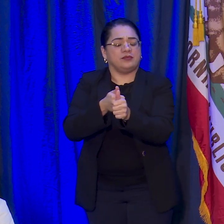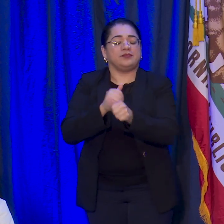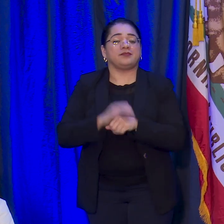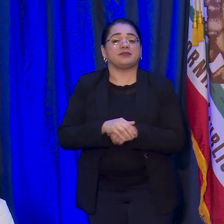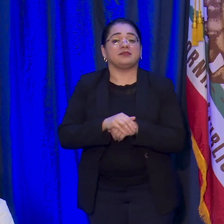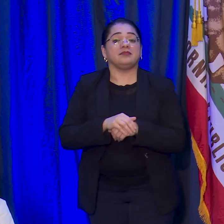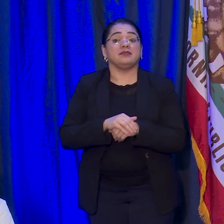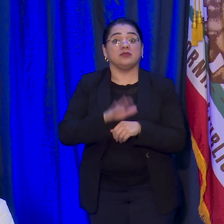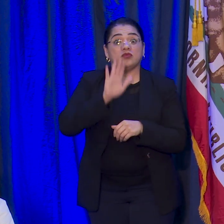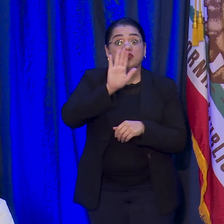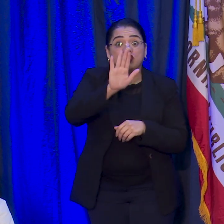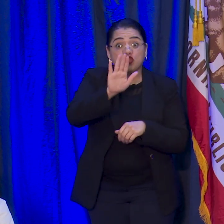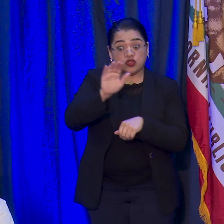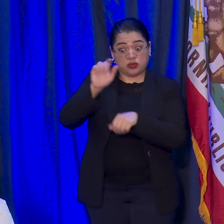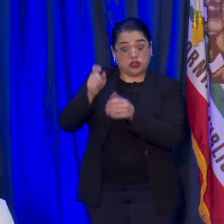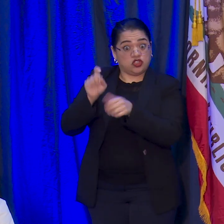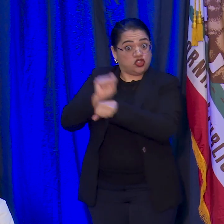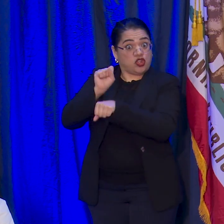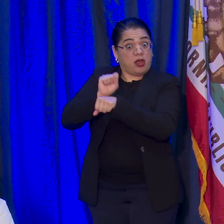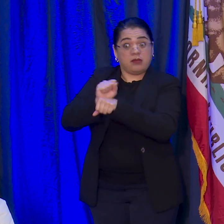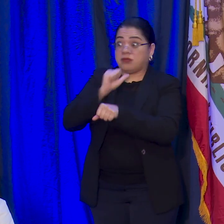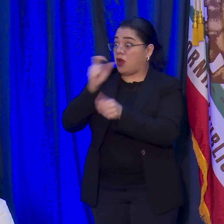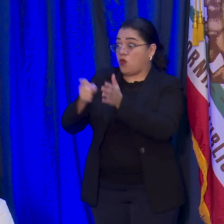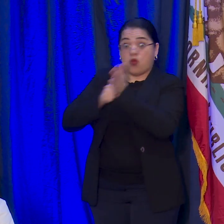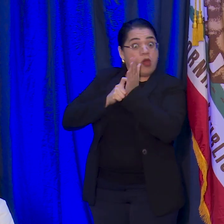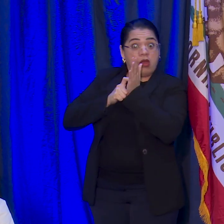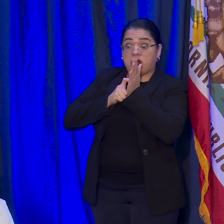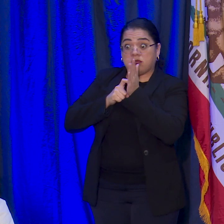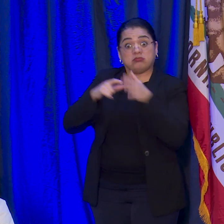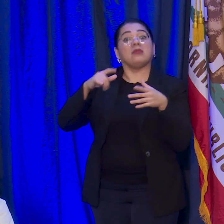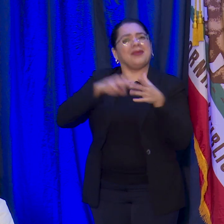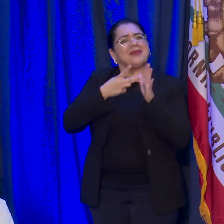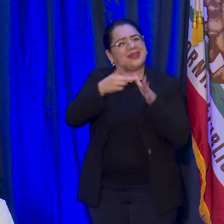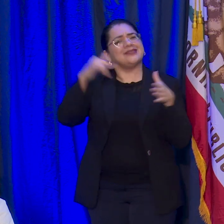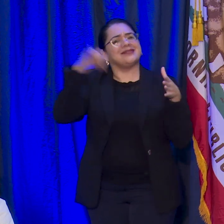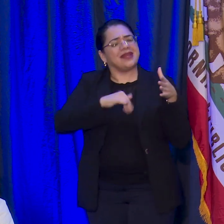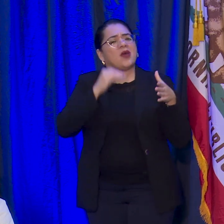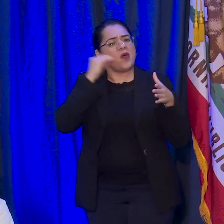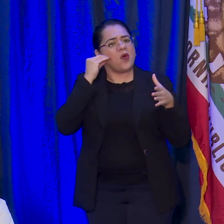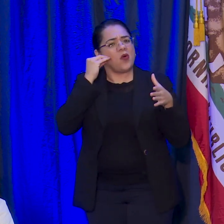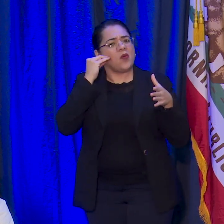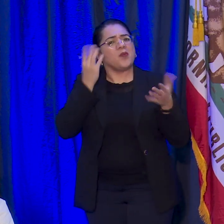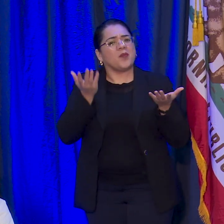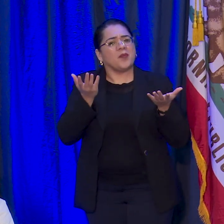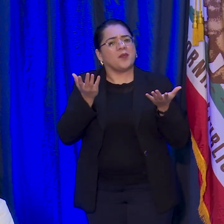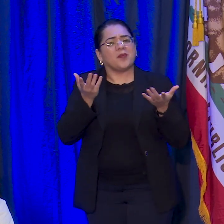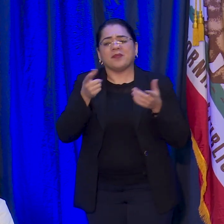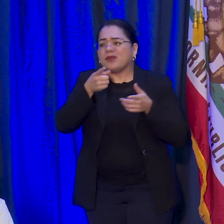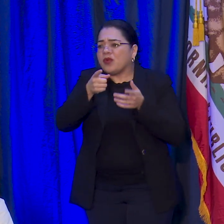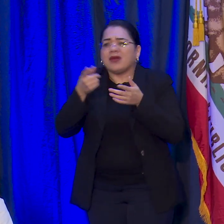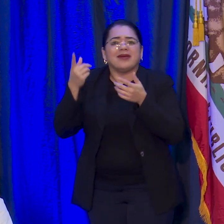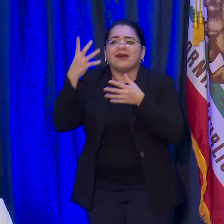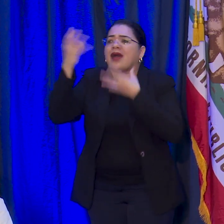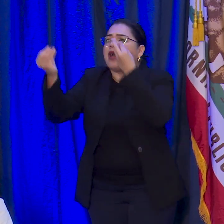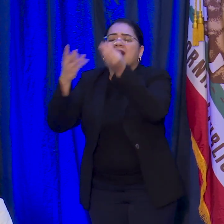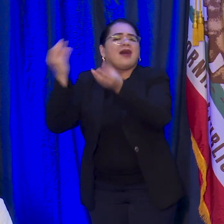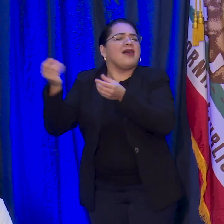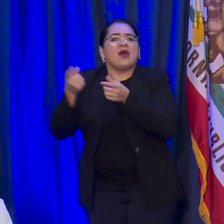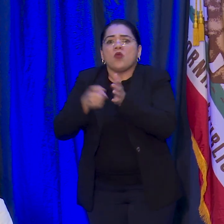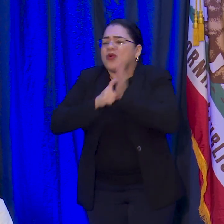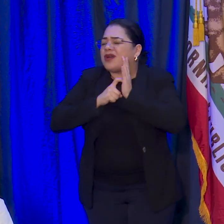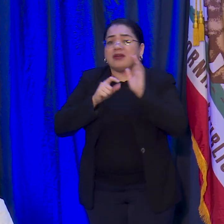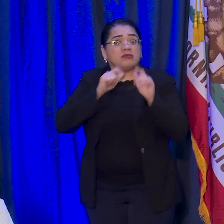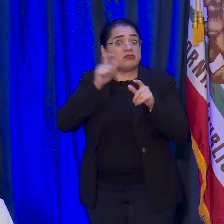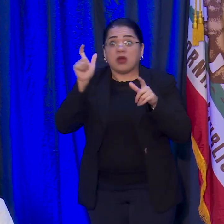be outside, please do not do so. And while the order does allow people to walk to and from